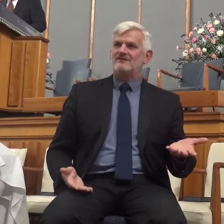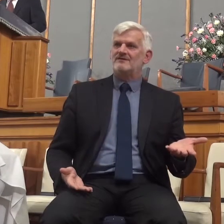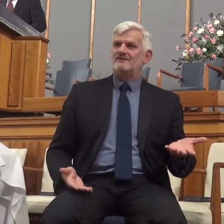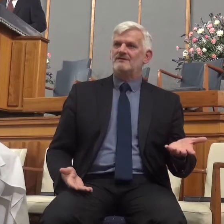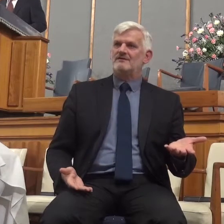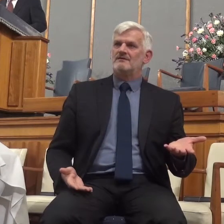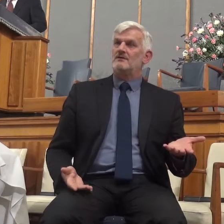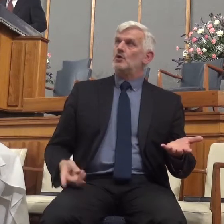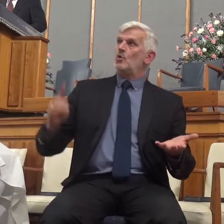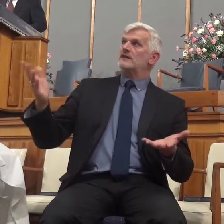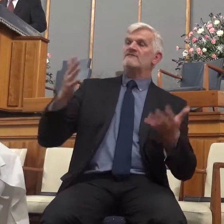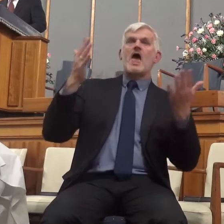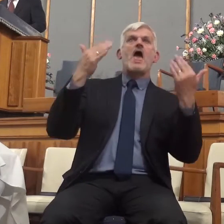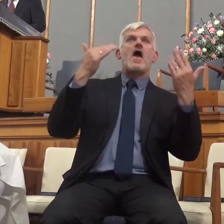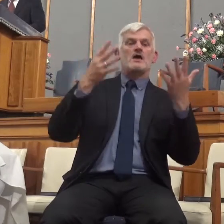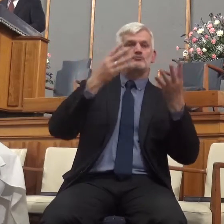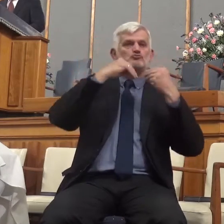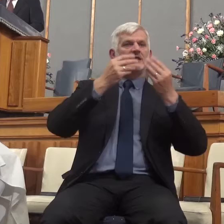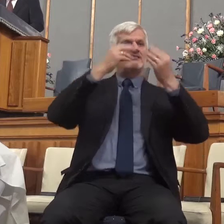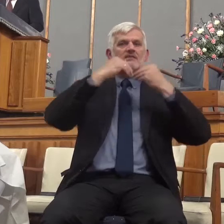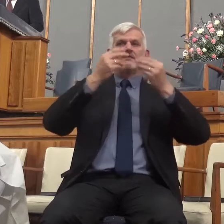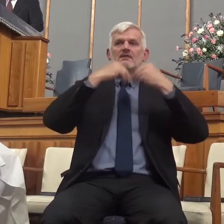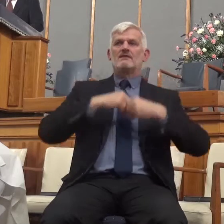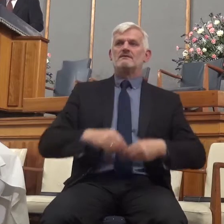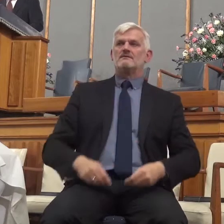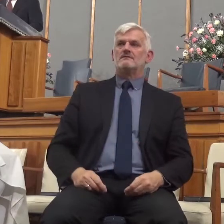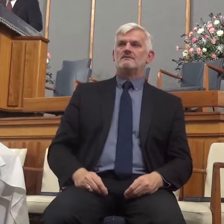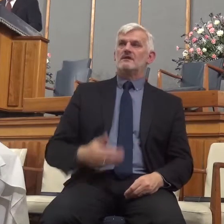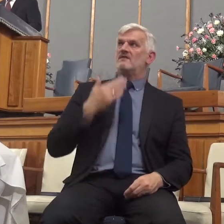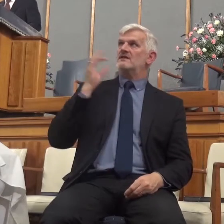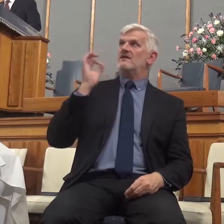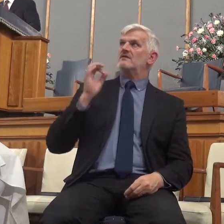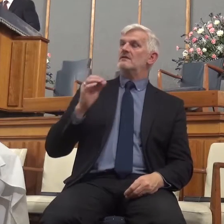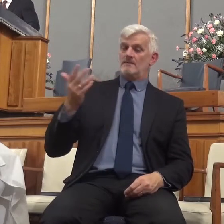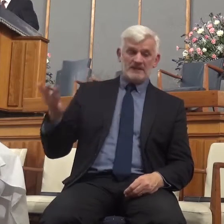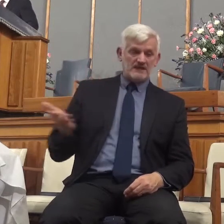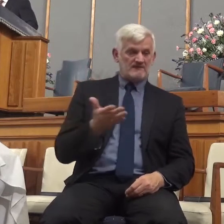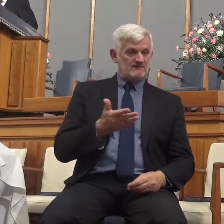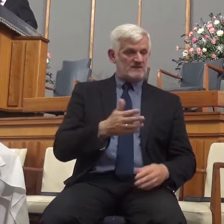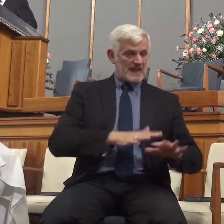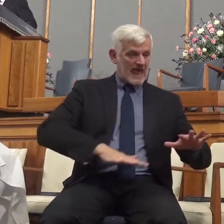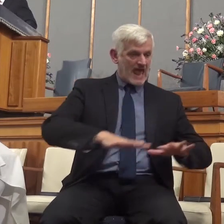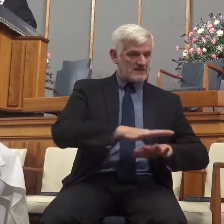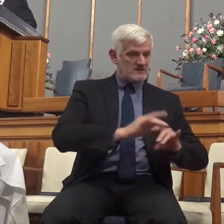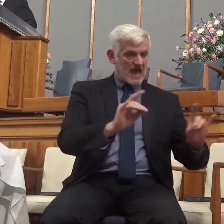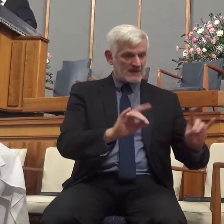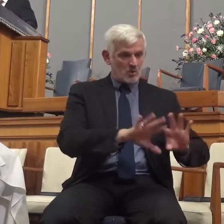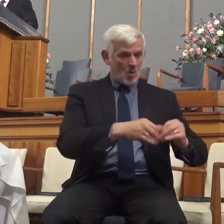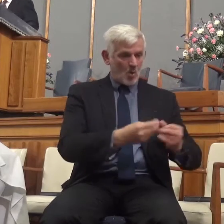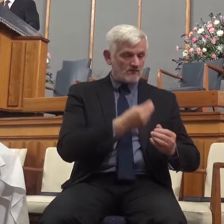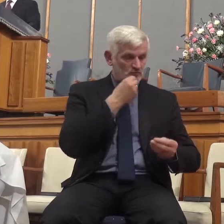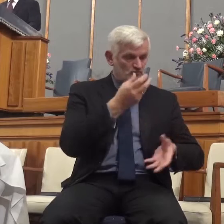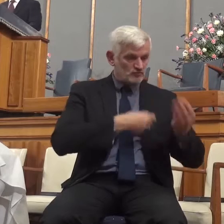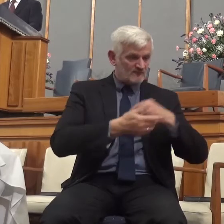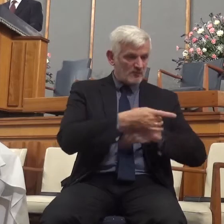food that the land provides. I give him no thanks. Effectively, I steal it all.